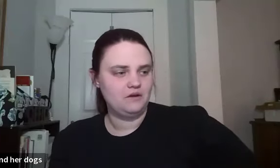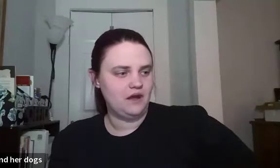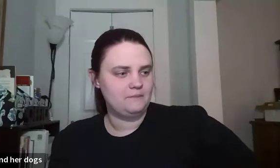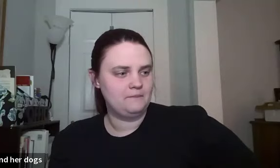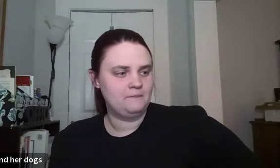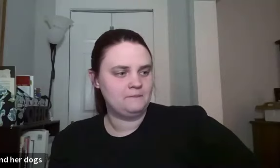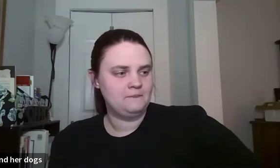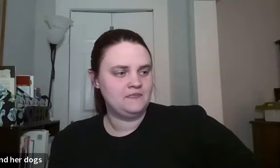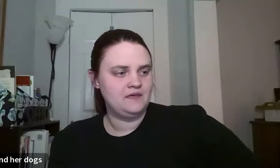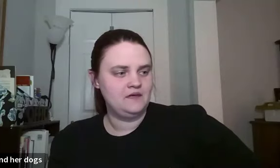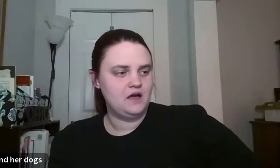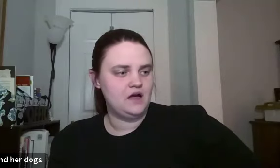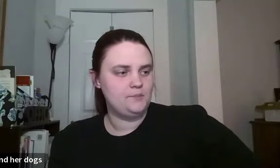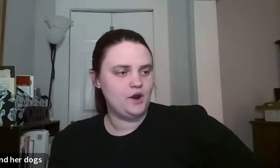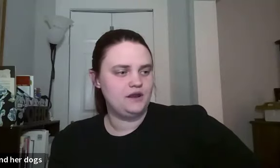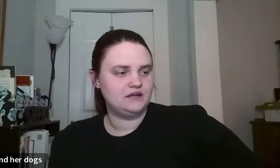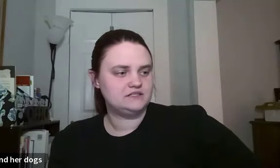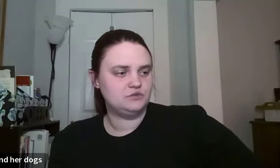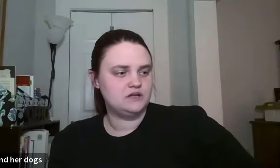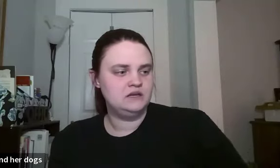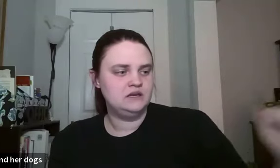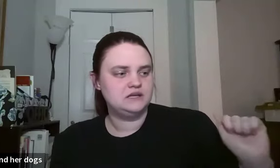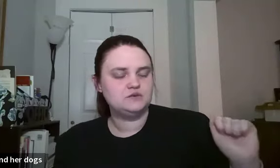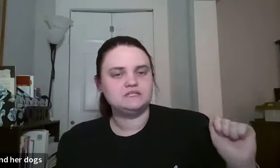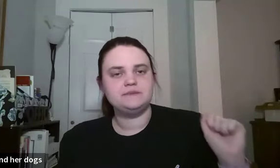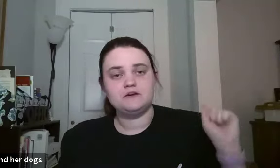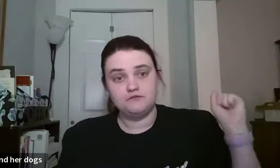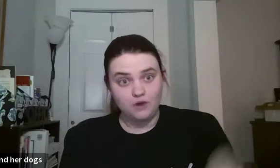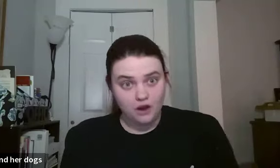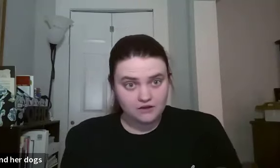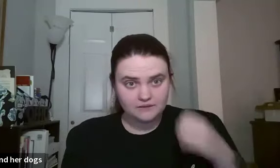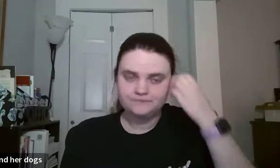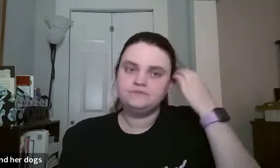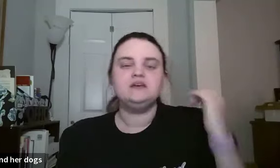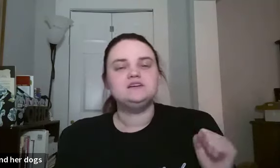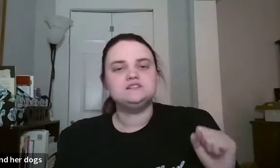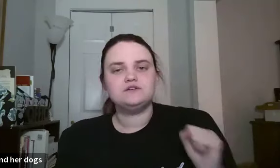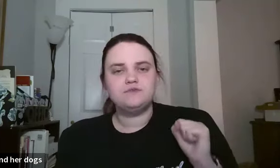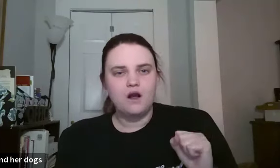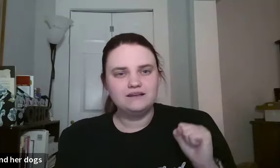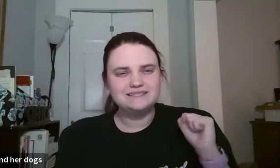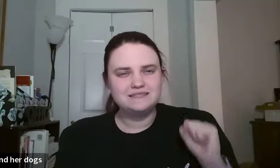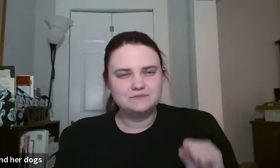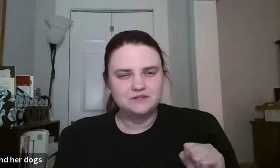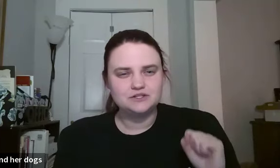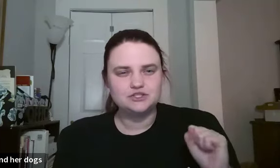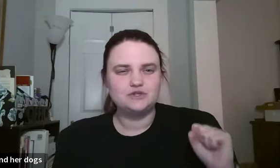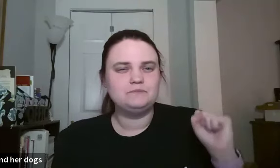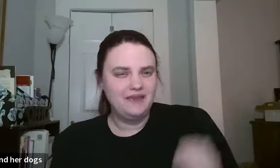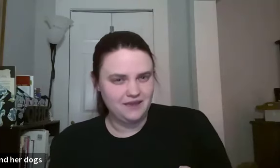Okay. Our next one is going to be a frog. So frog is similar to